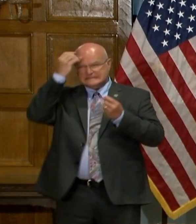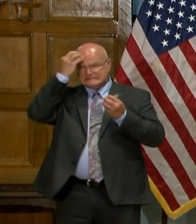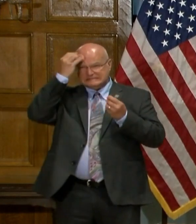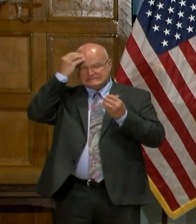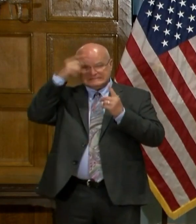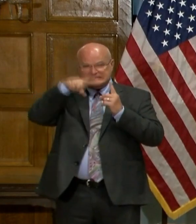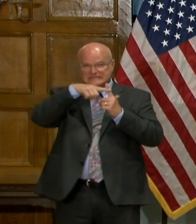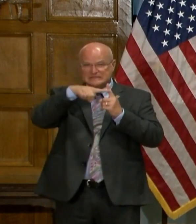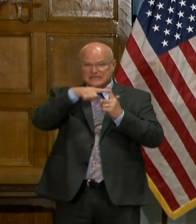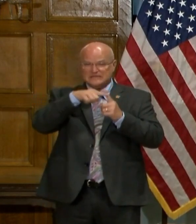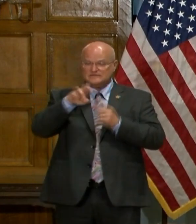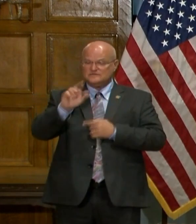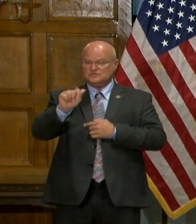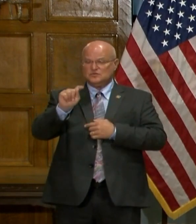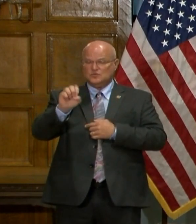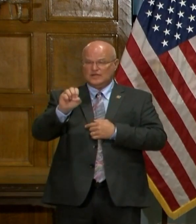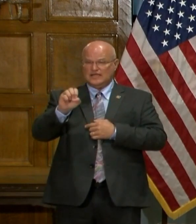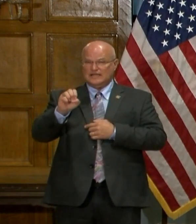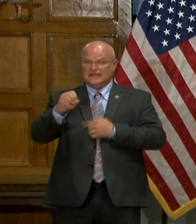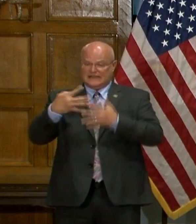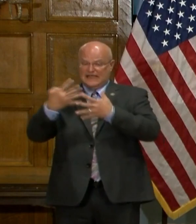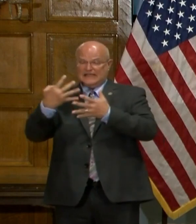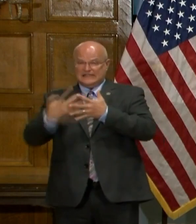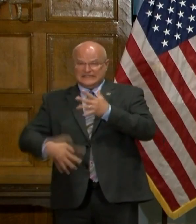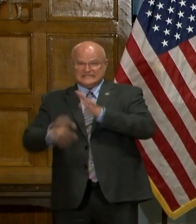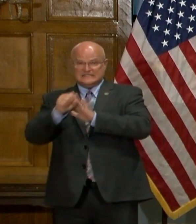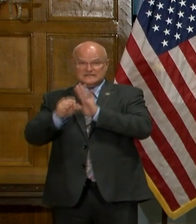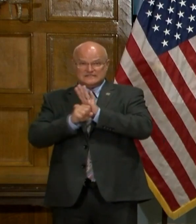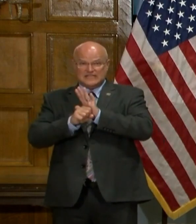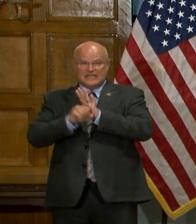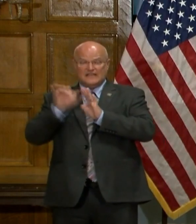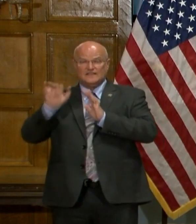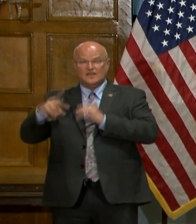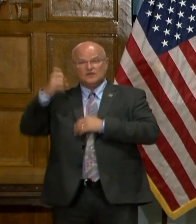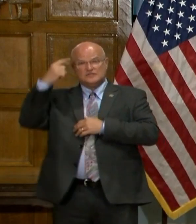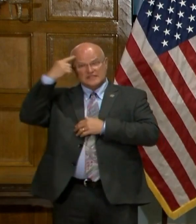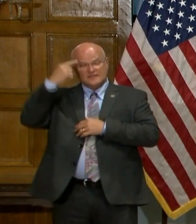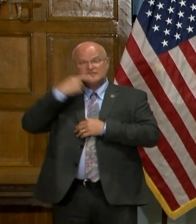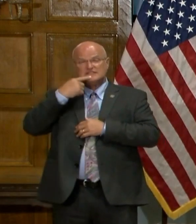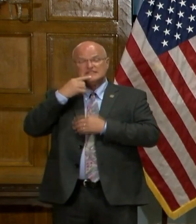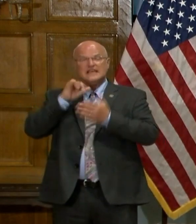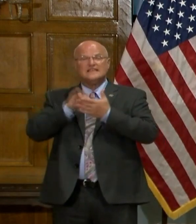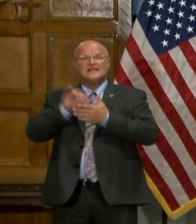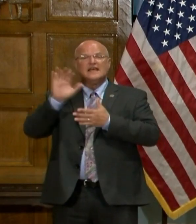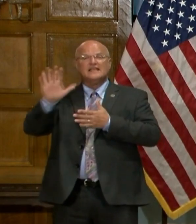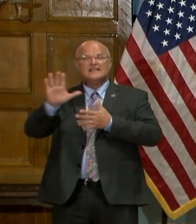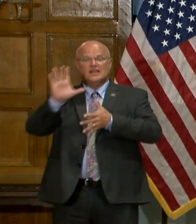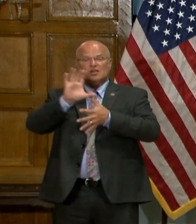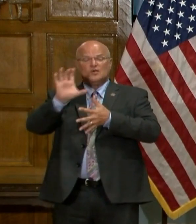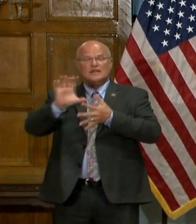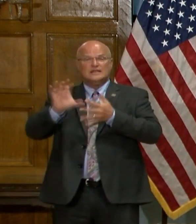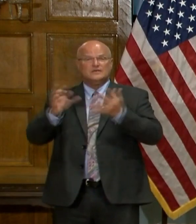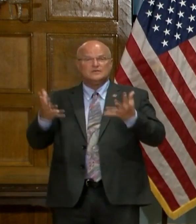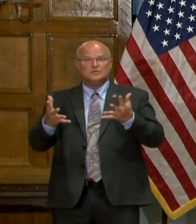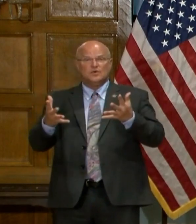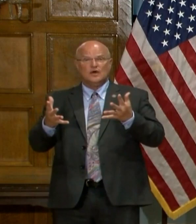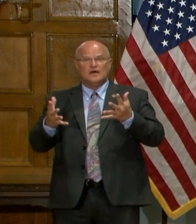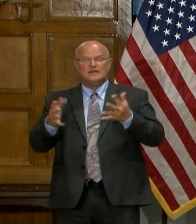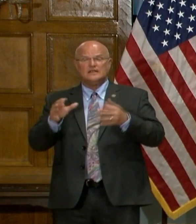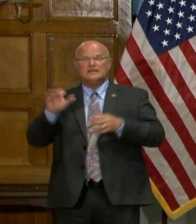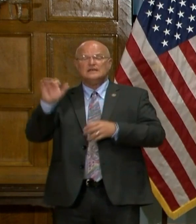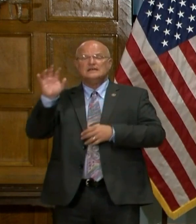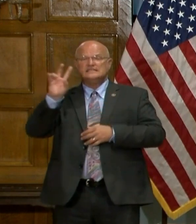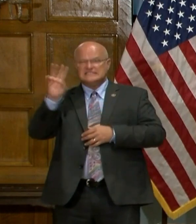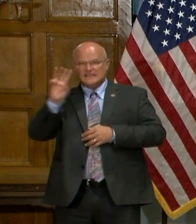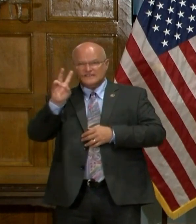the positivity rates, but in that list of states that those governors listed, they said their criteria was a rolling